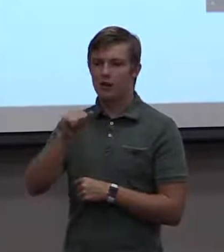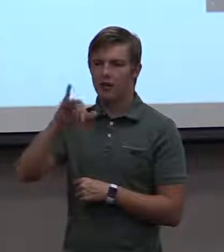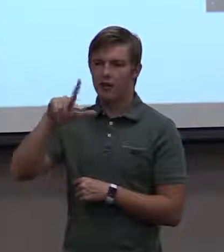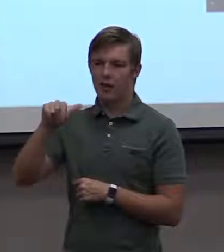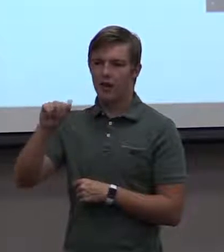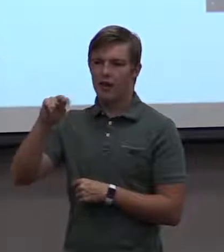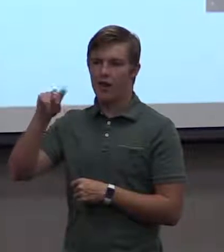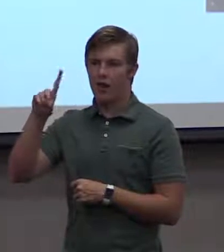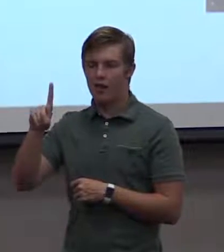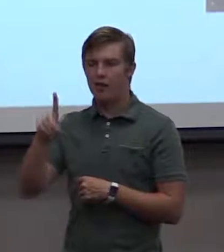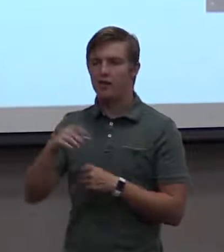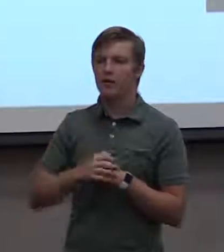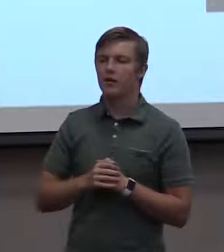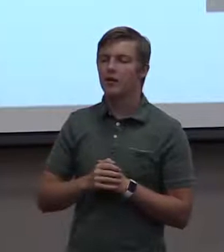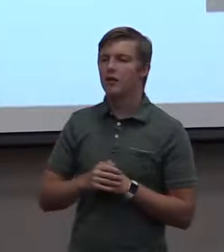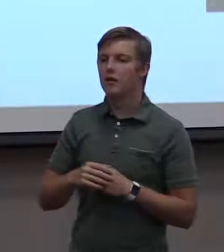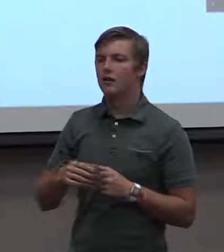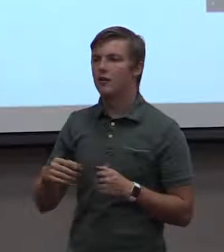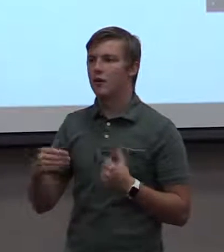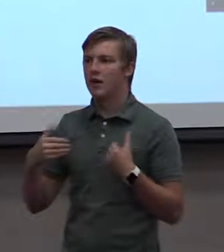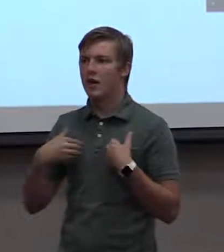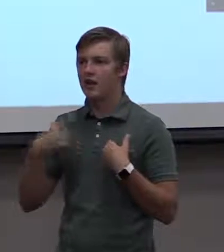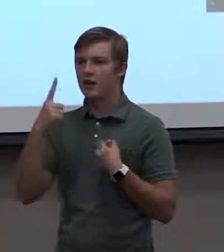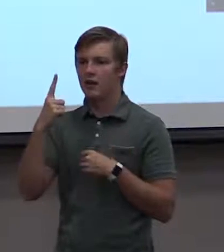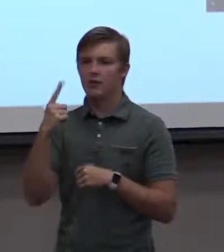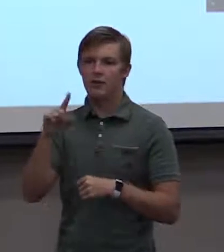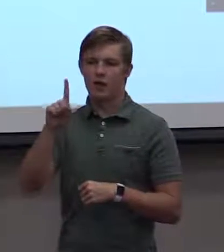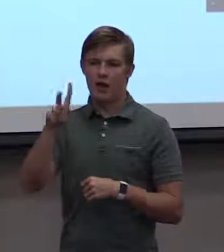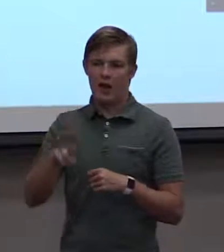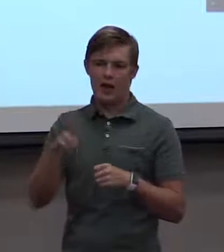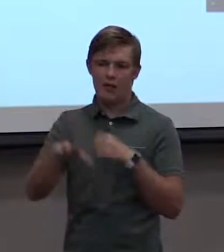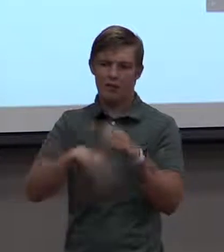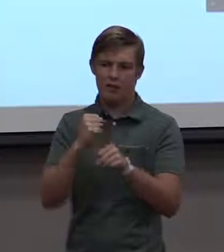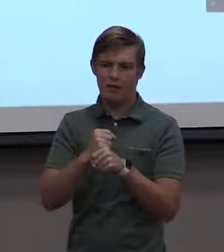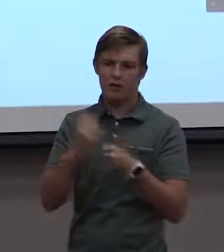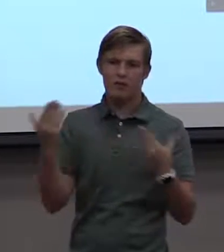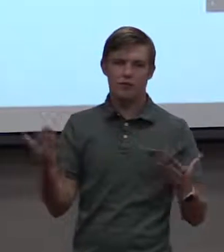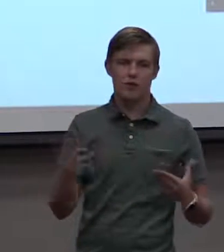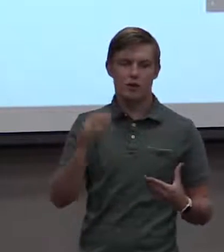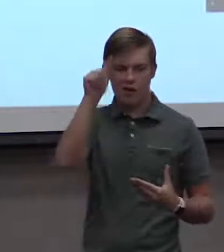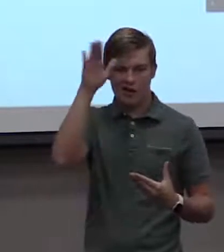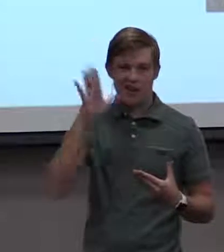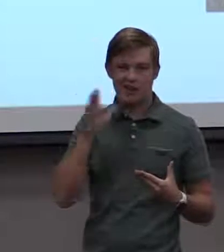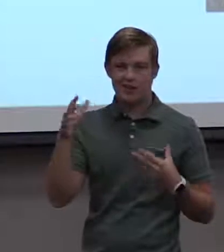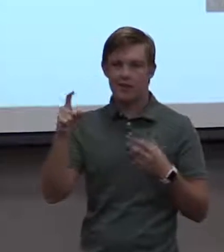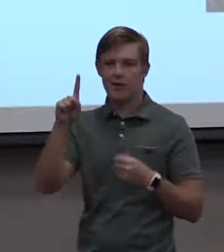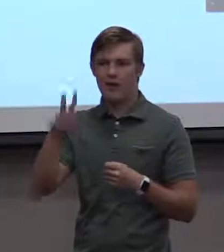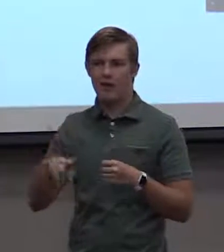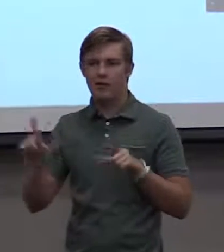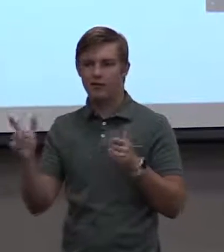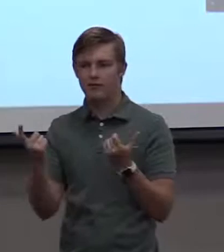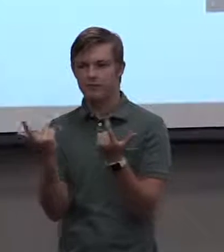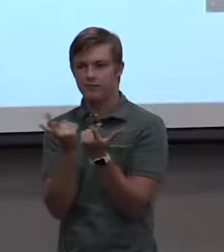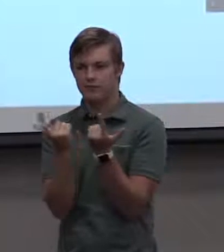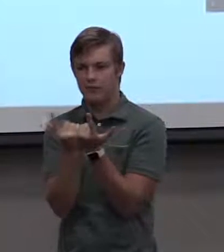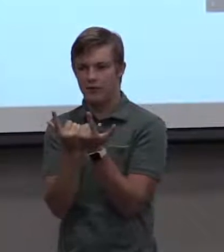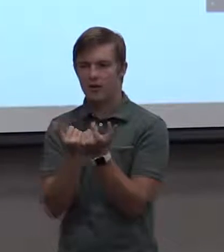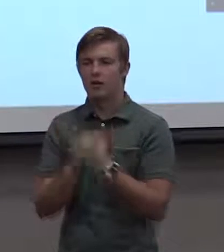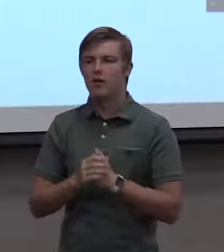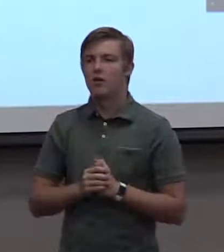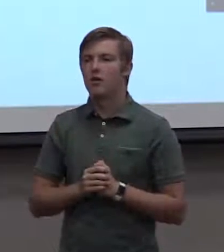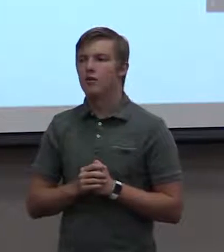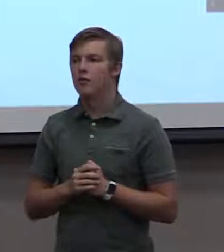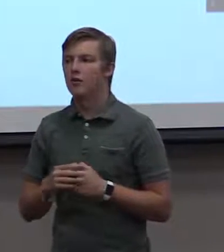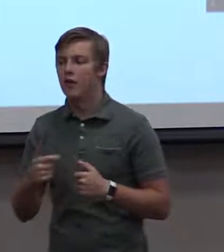him if there was something he could have done differently in Thailand, what would it have been? Because he had a very successful ministry over there and still